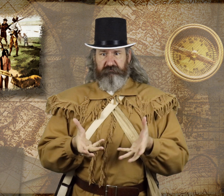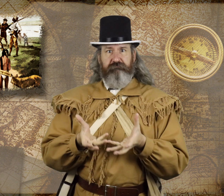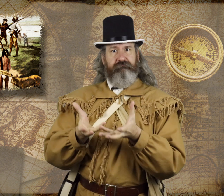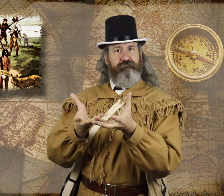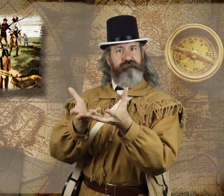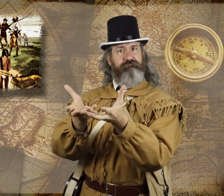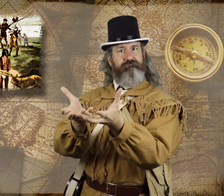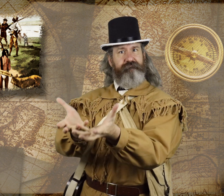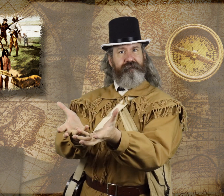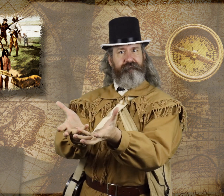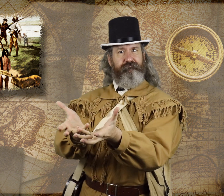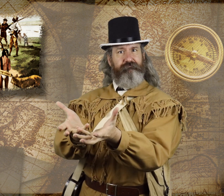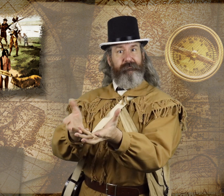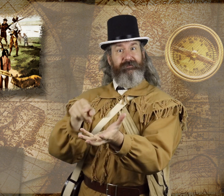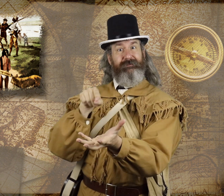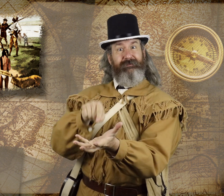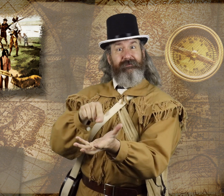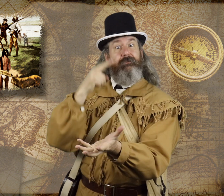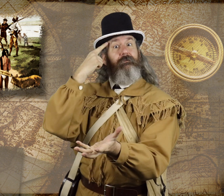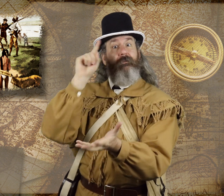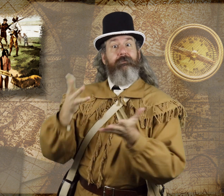as tokens of friendship.